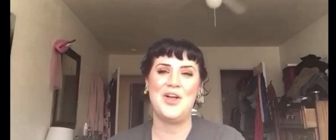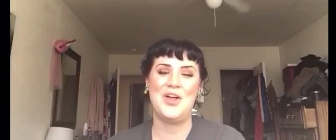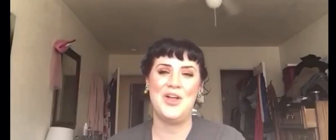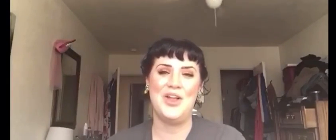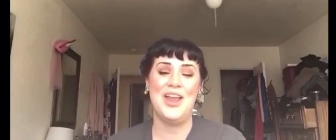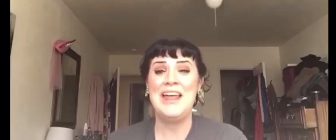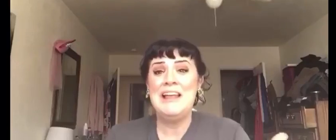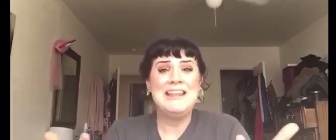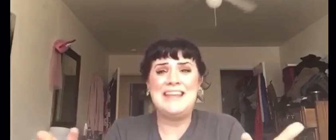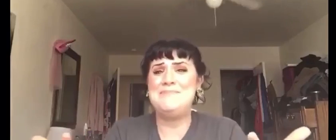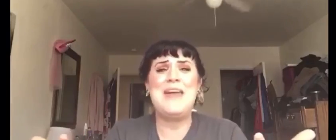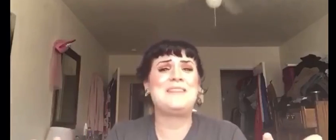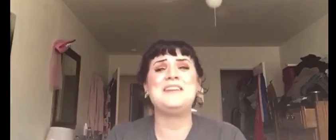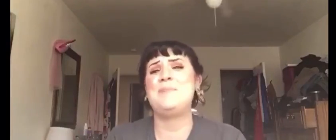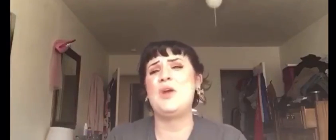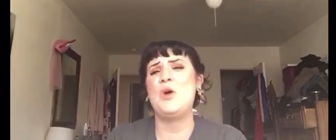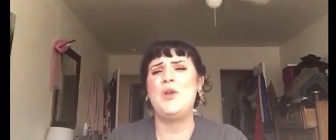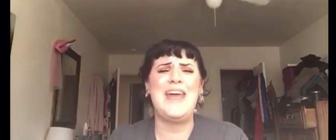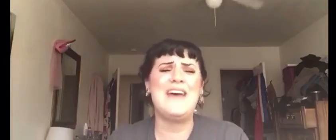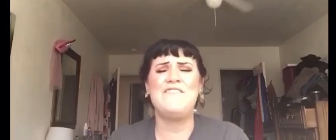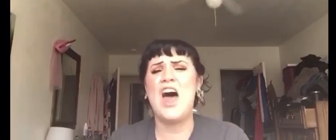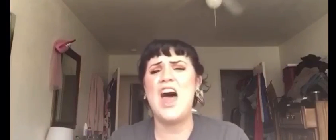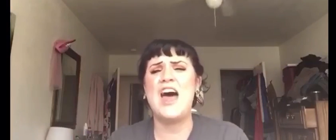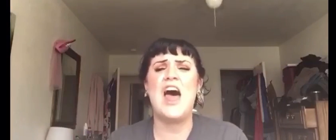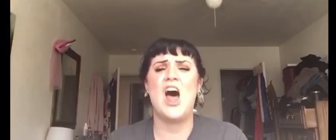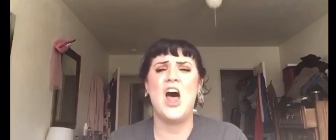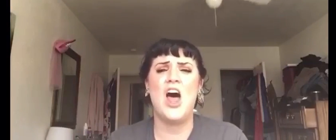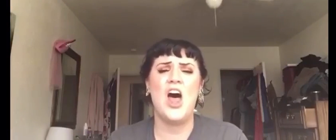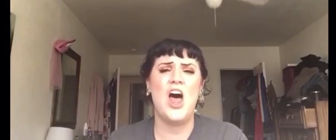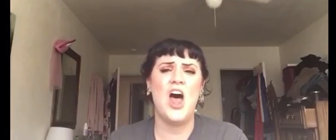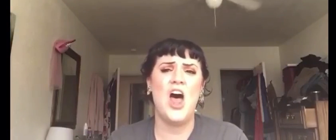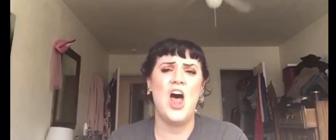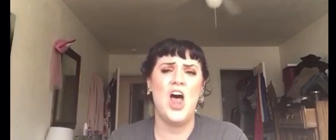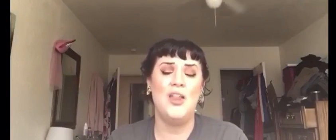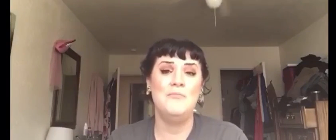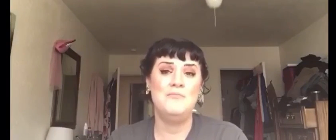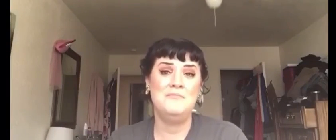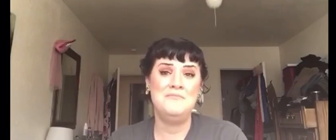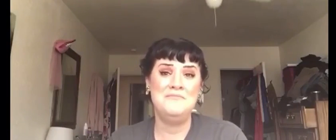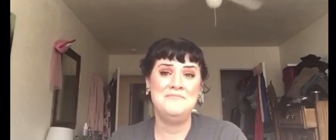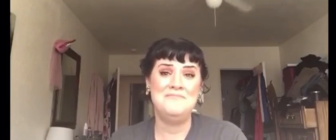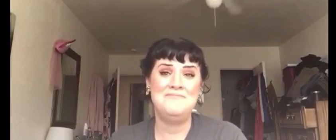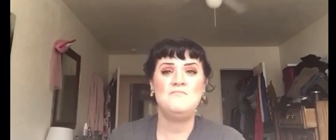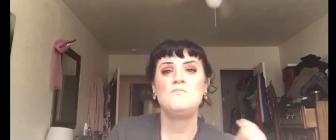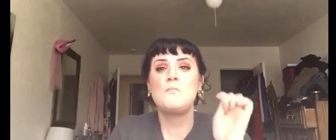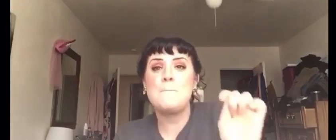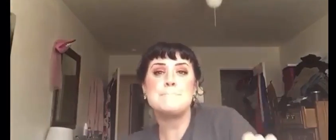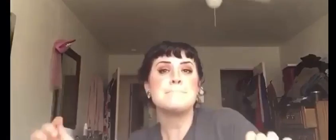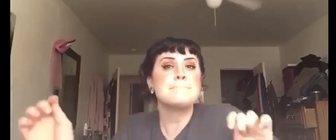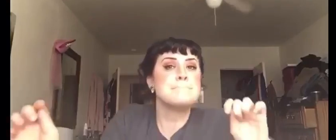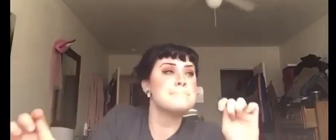beautiful. Let's make this beautiful. That works for me.